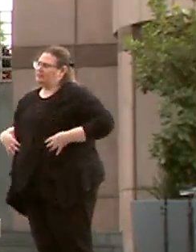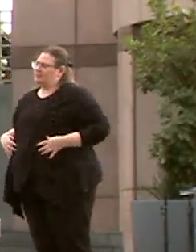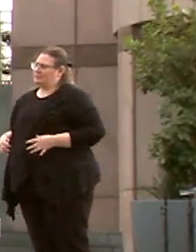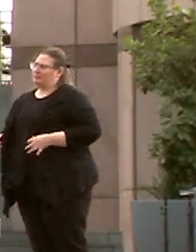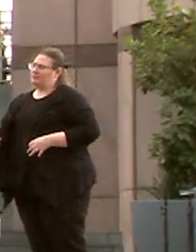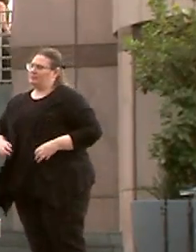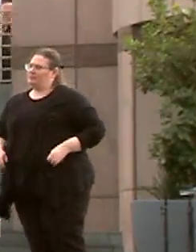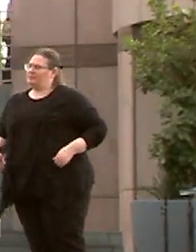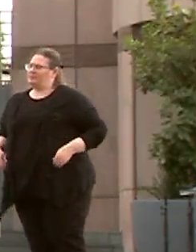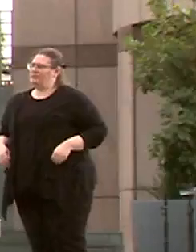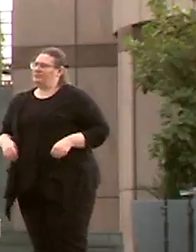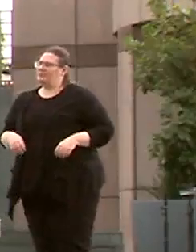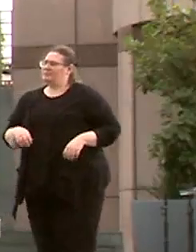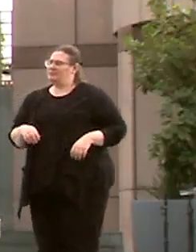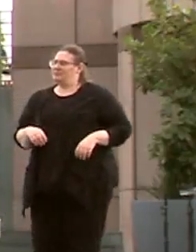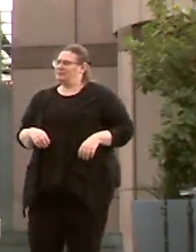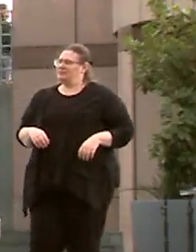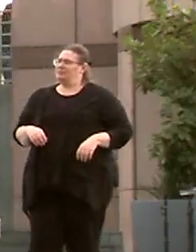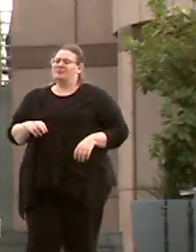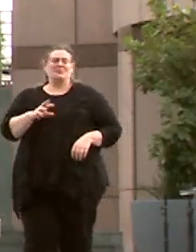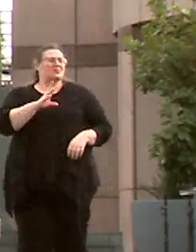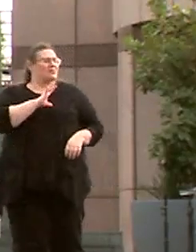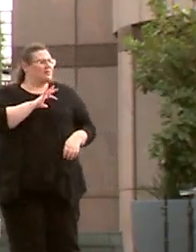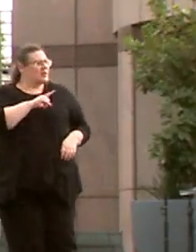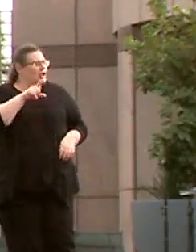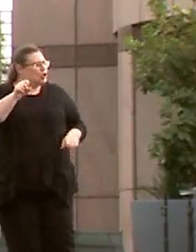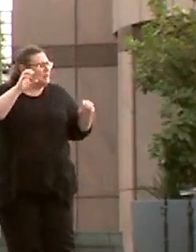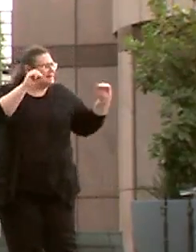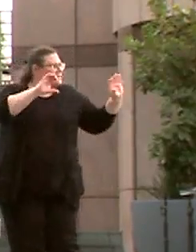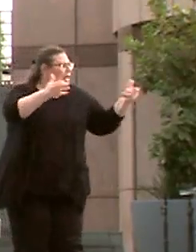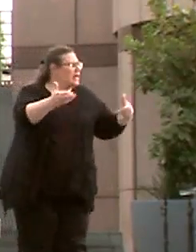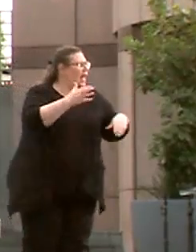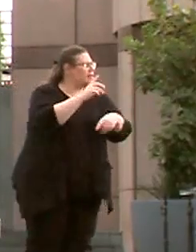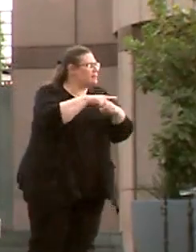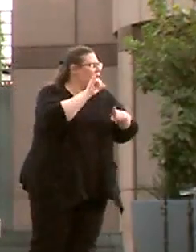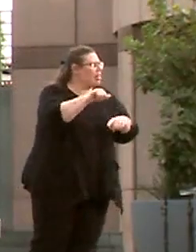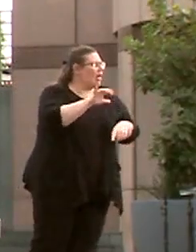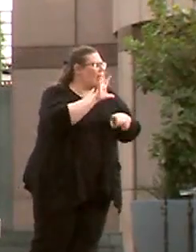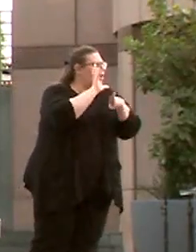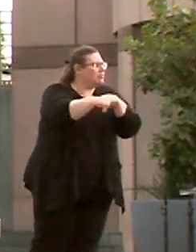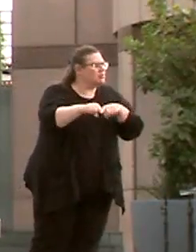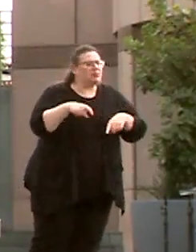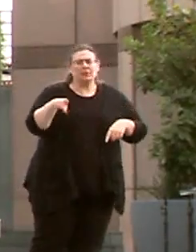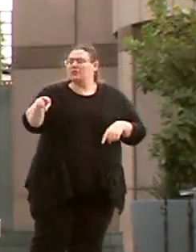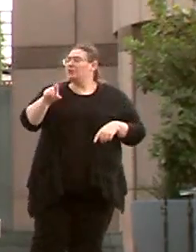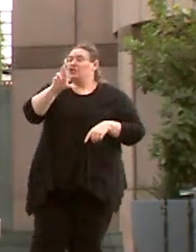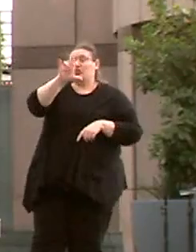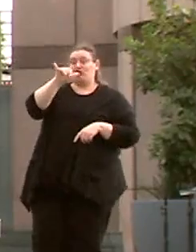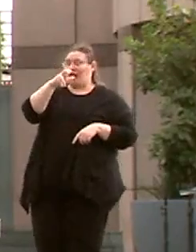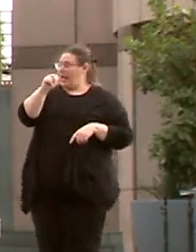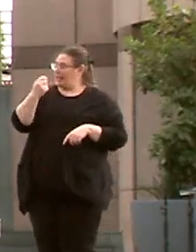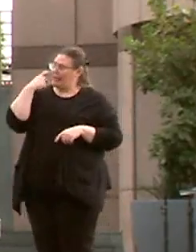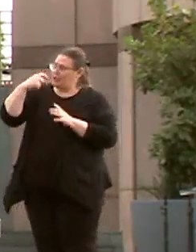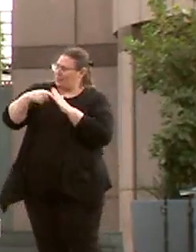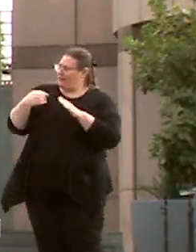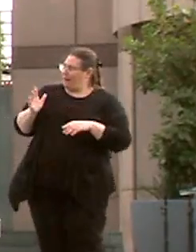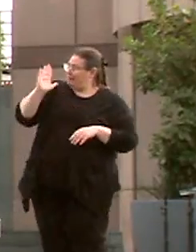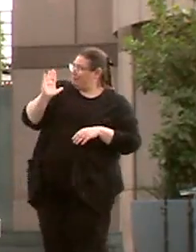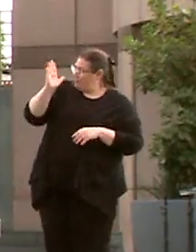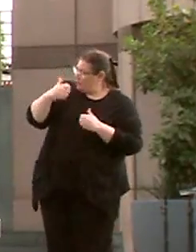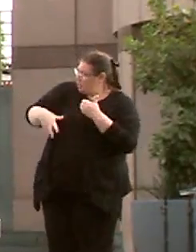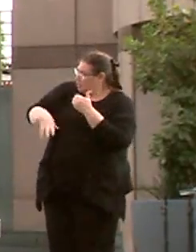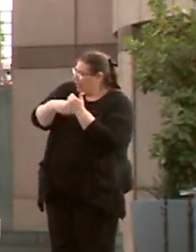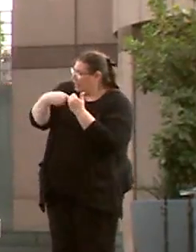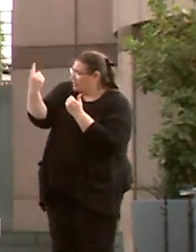go, let's figure it out. I love that. You can teach a class on that. That's awesome. Ryan, I saw that you raised your hand. Did you want to